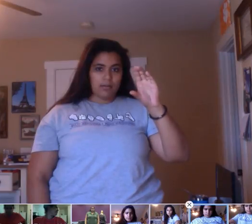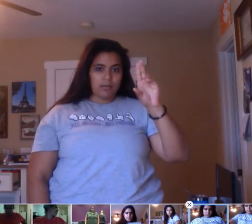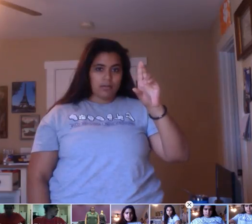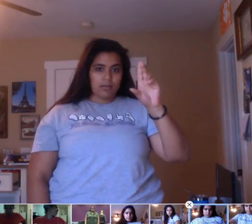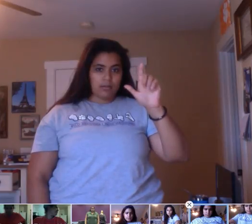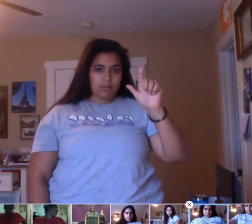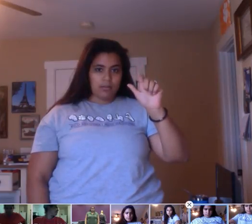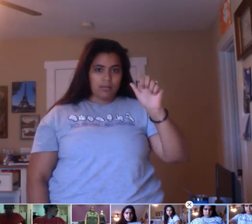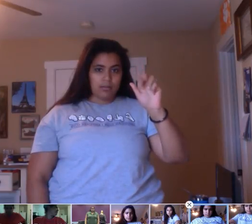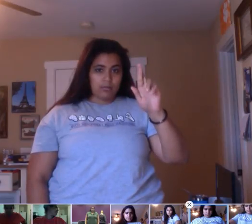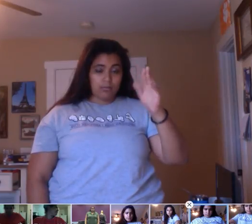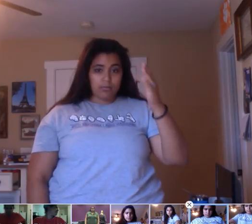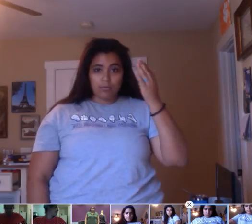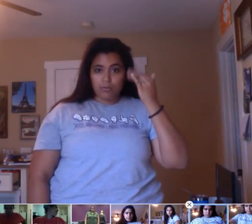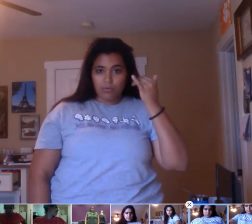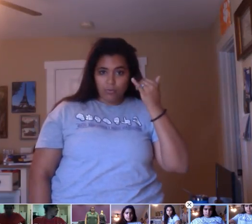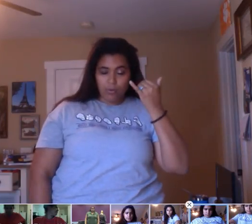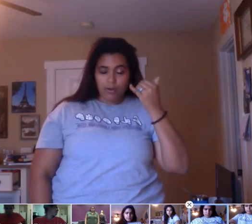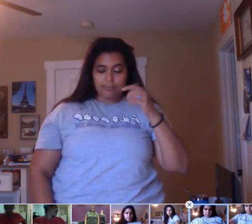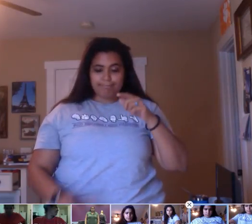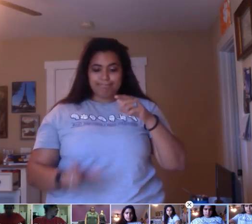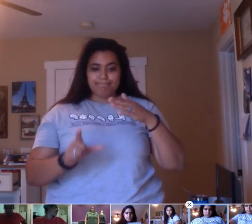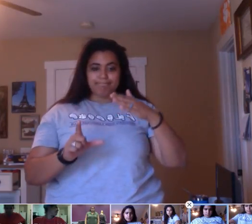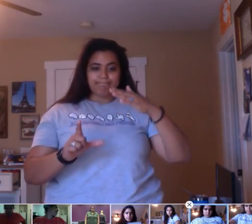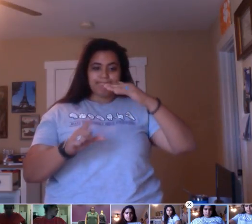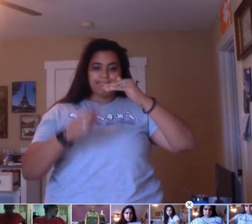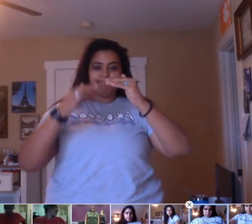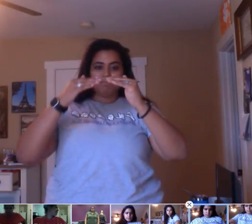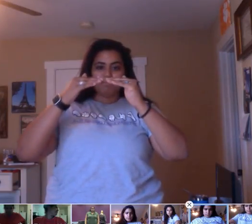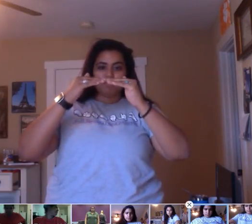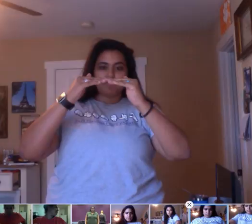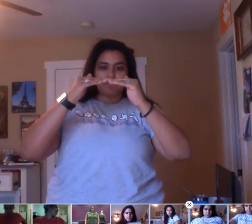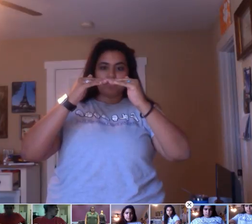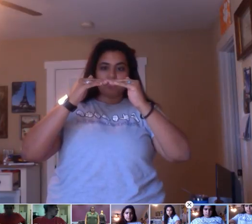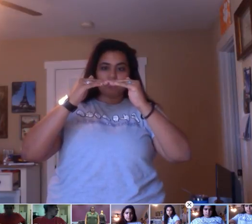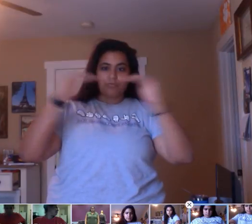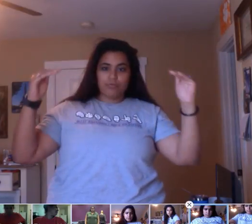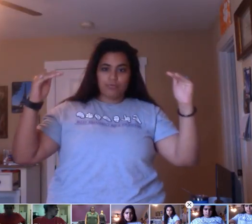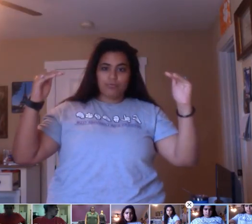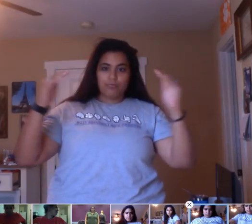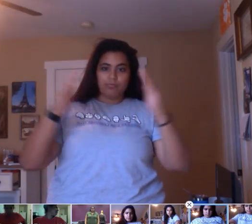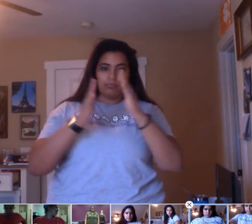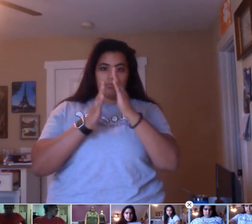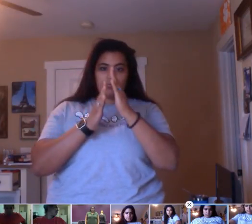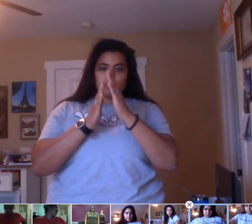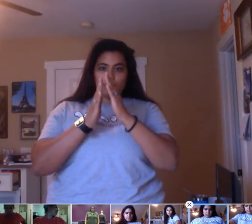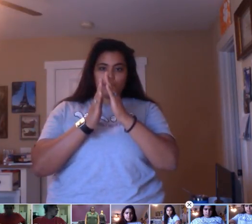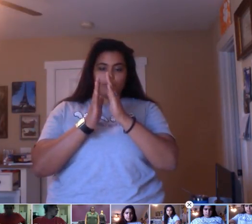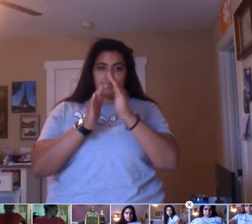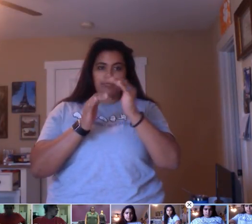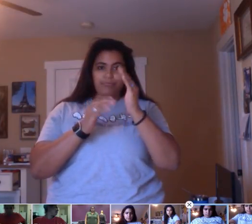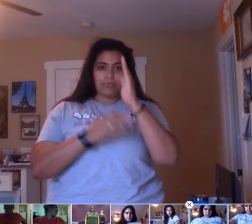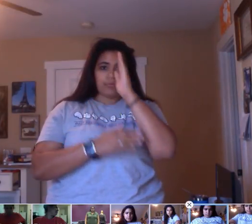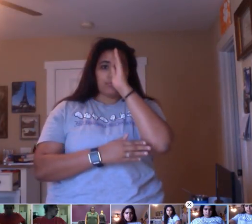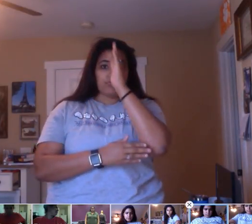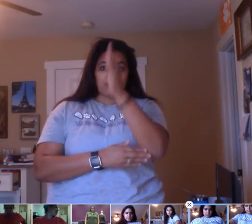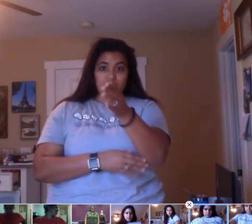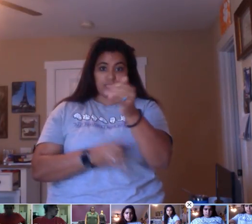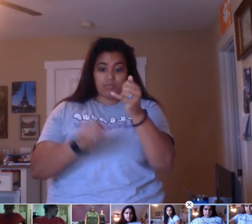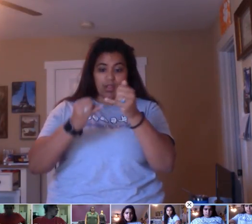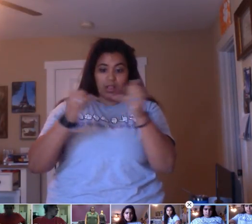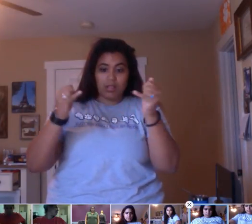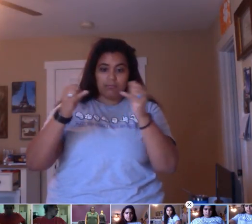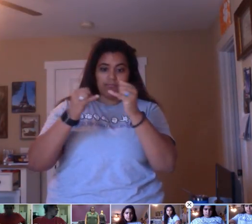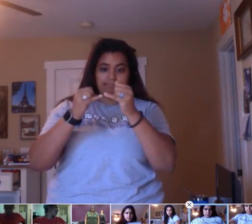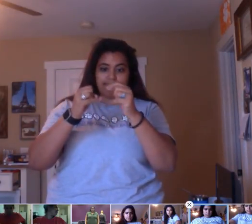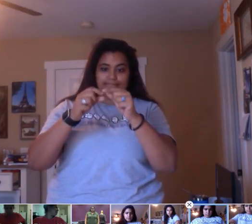a perpendicular angle. And that's because the lines, one going